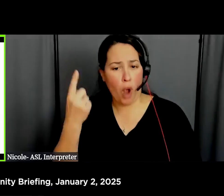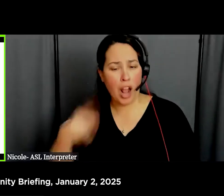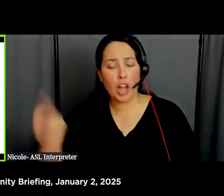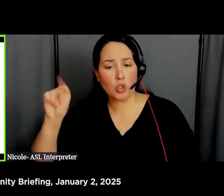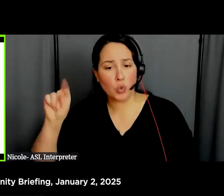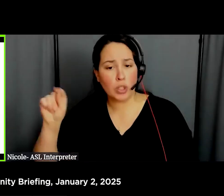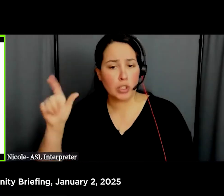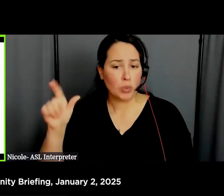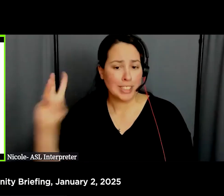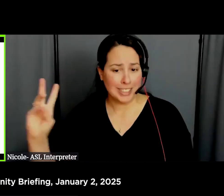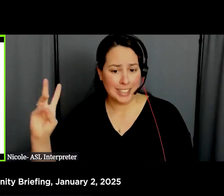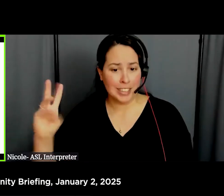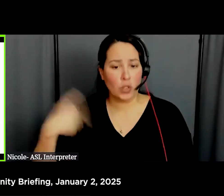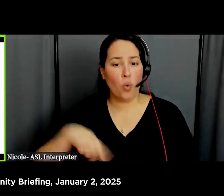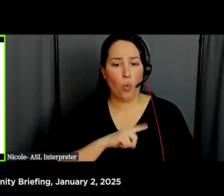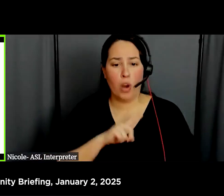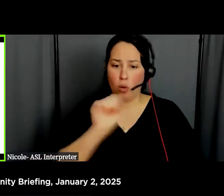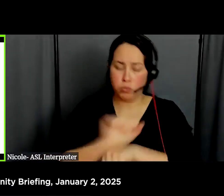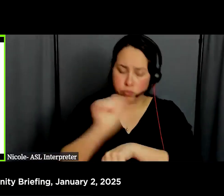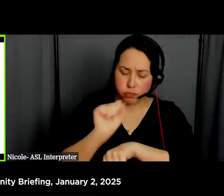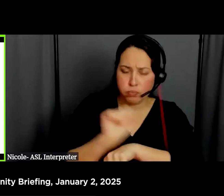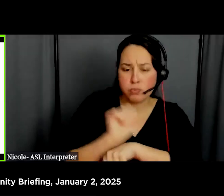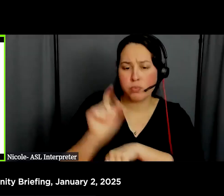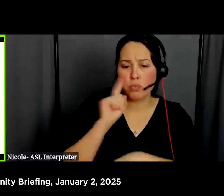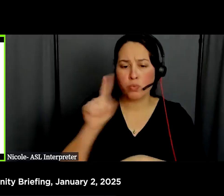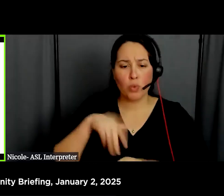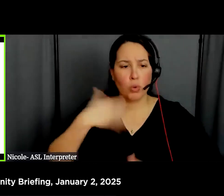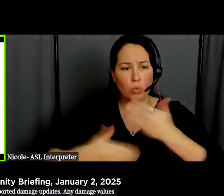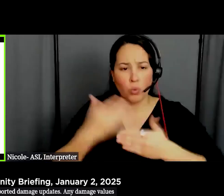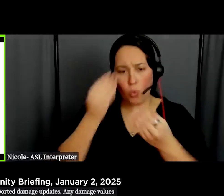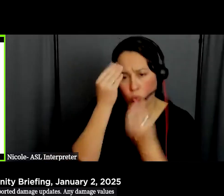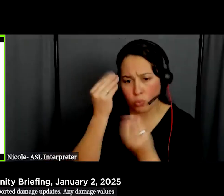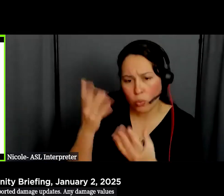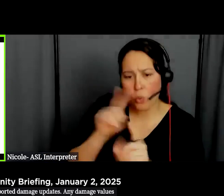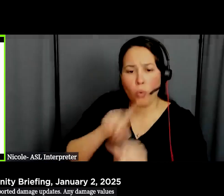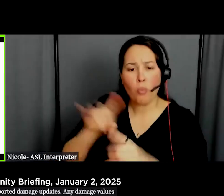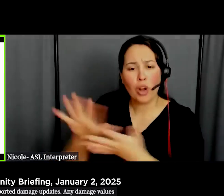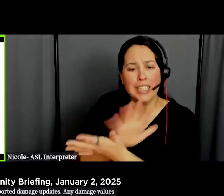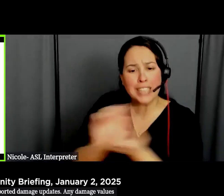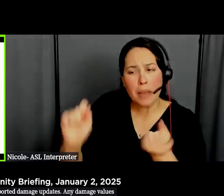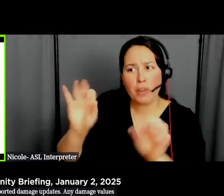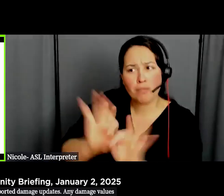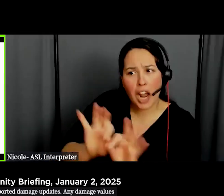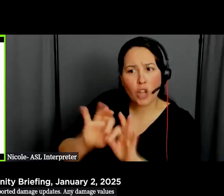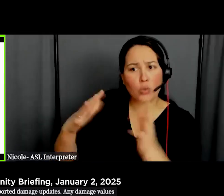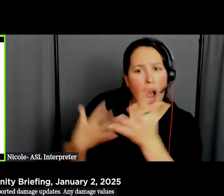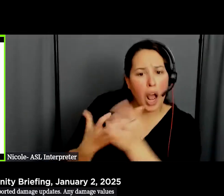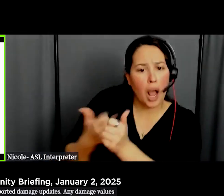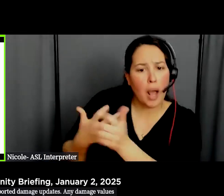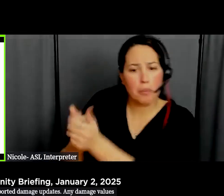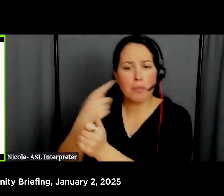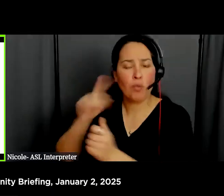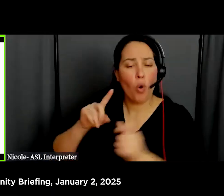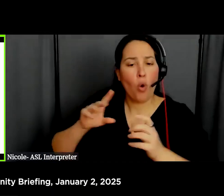damage updates, any damage values updated for you for those property owners. If your real estate property